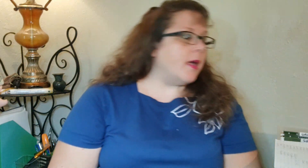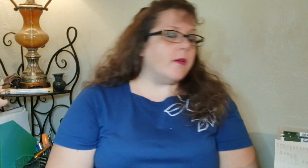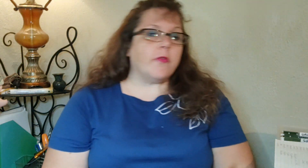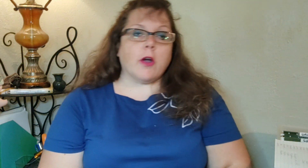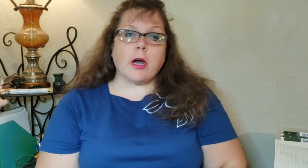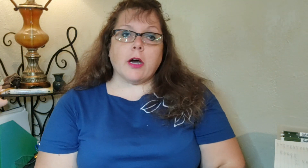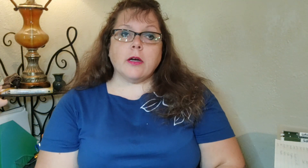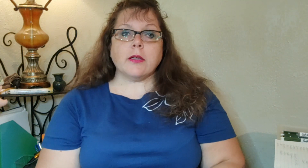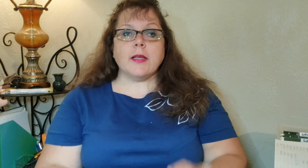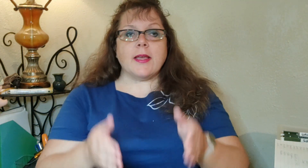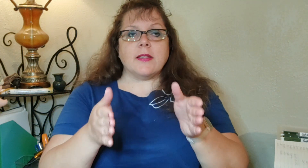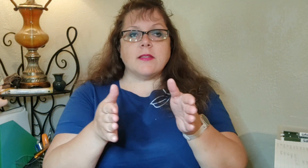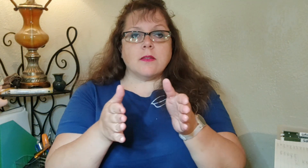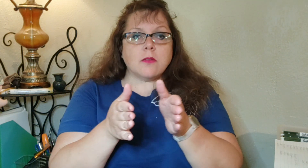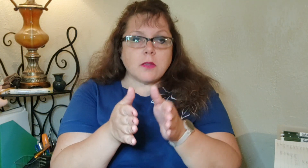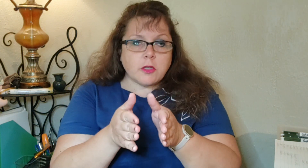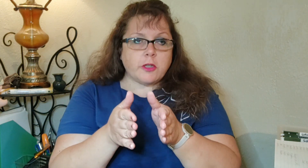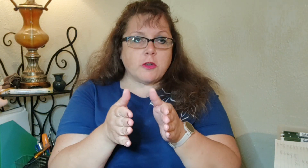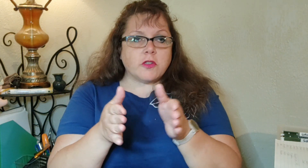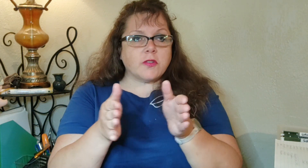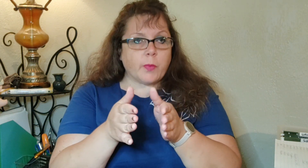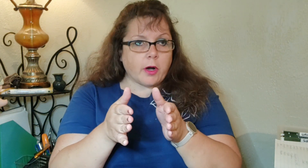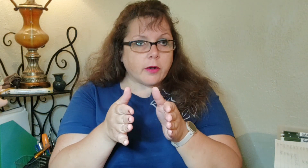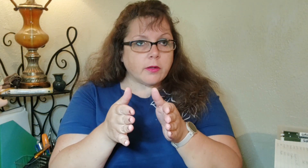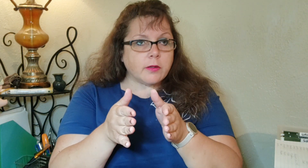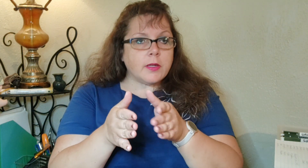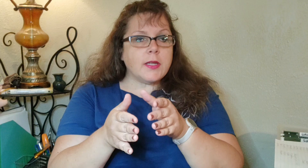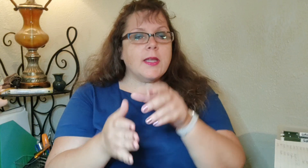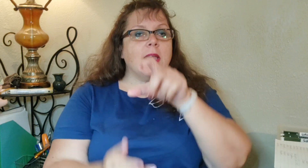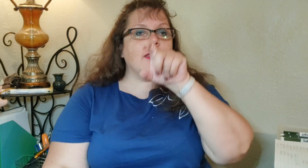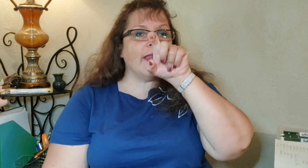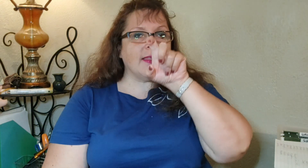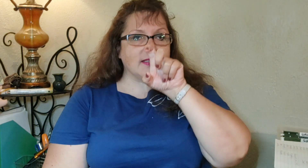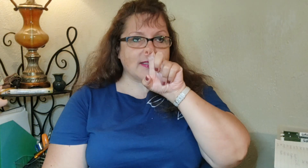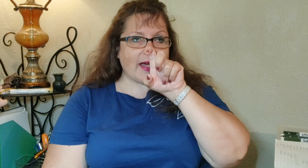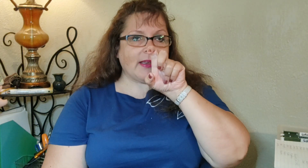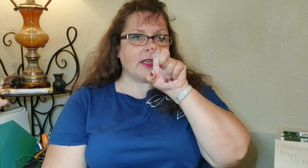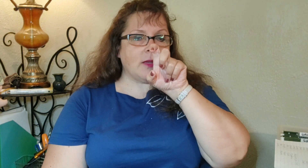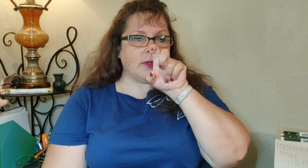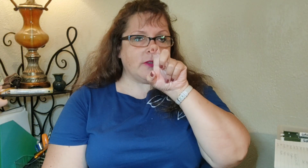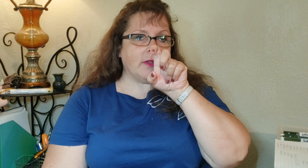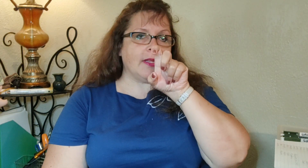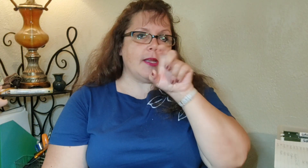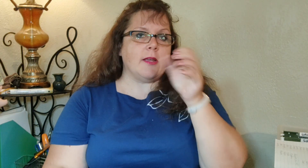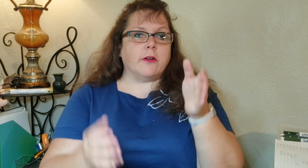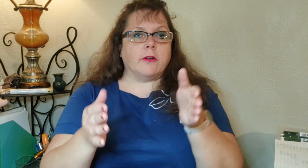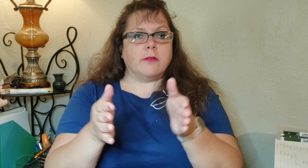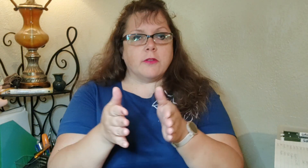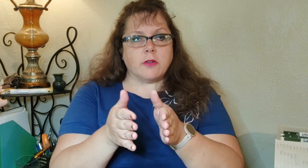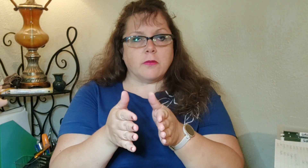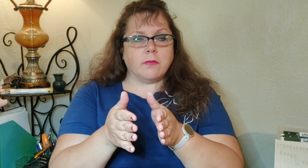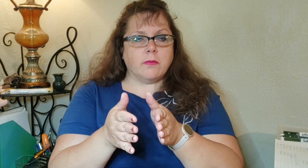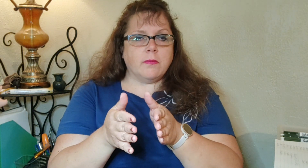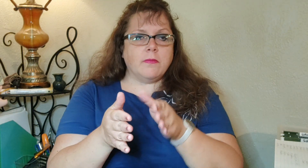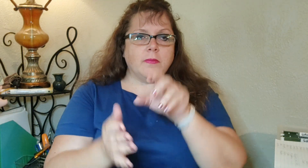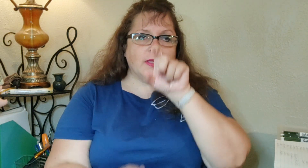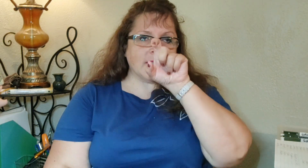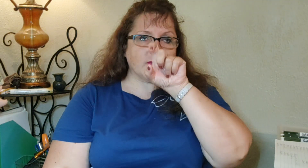And for hawk, you do small and then the sign like you would do the eagle. So this would